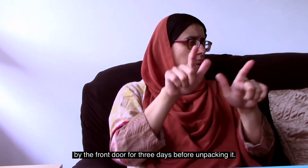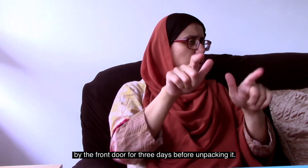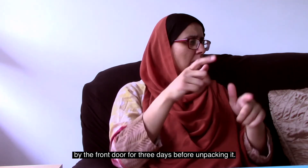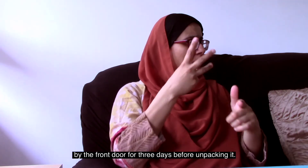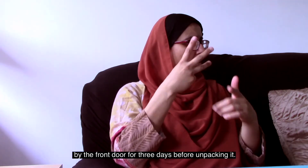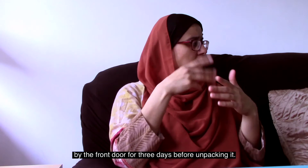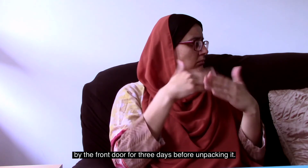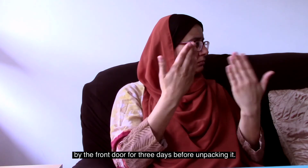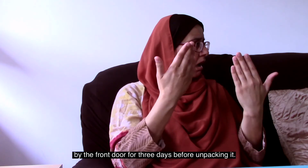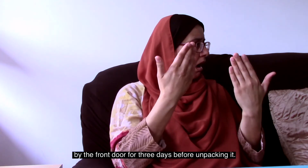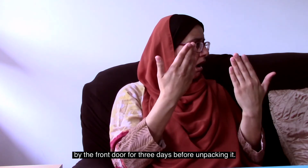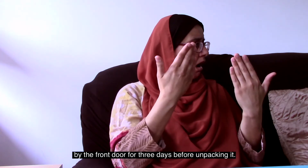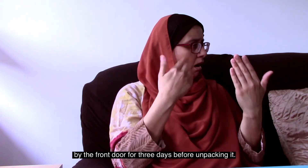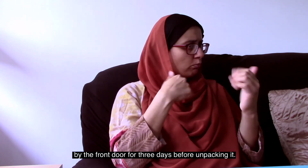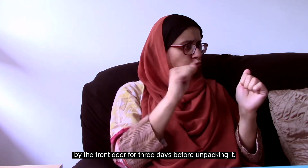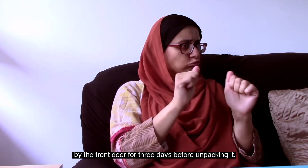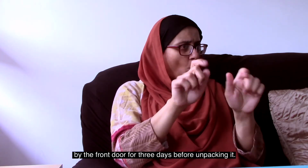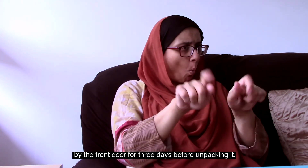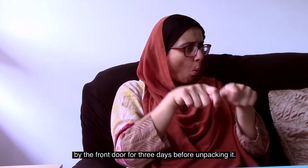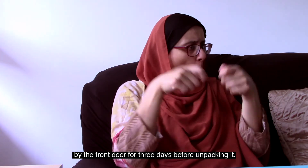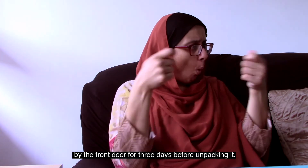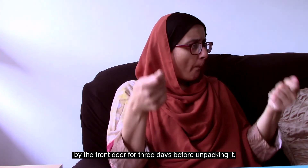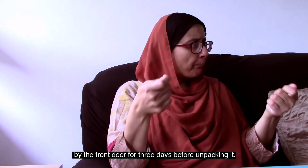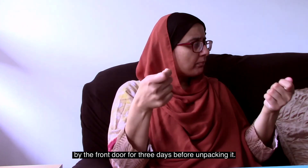door for 3 days before unpacking it.